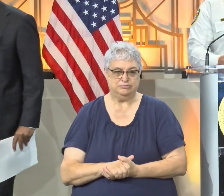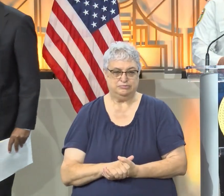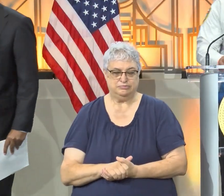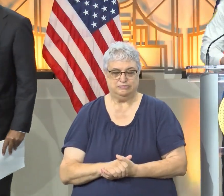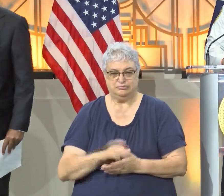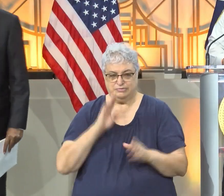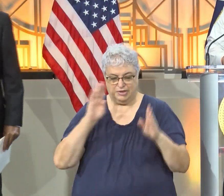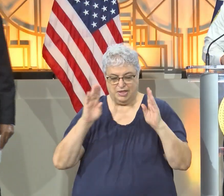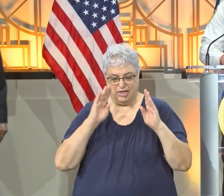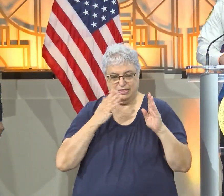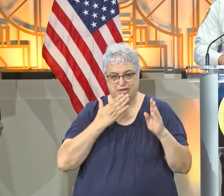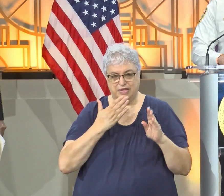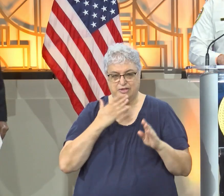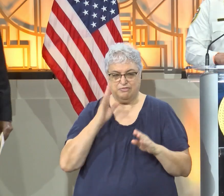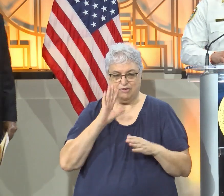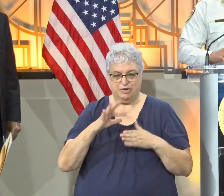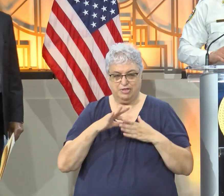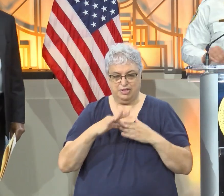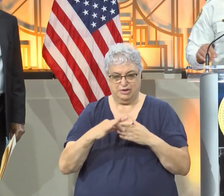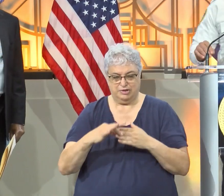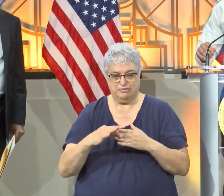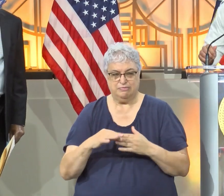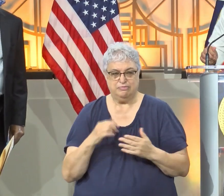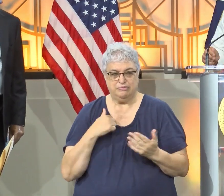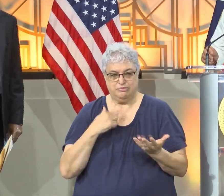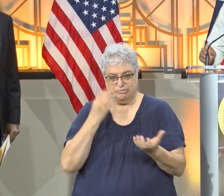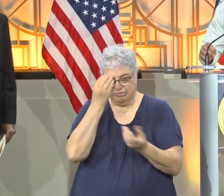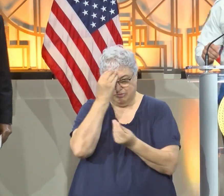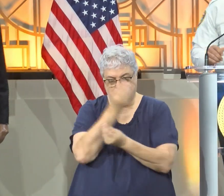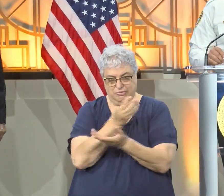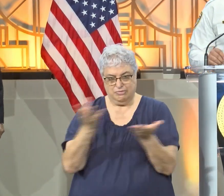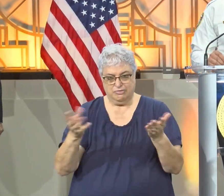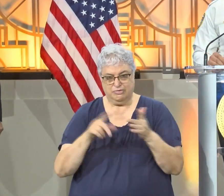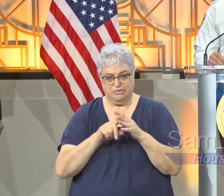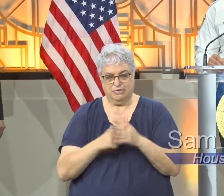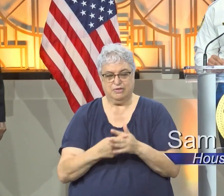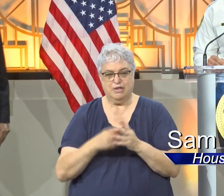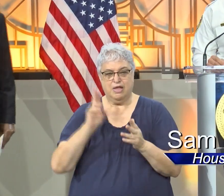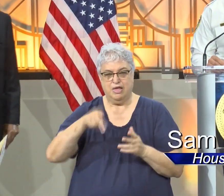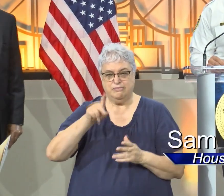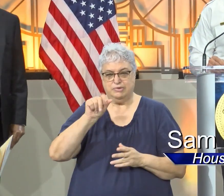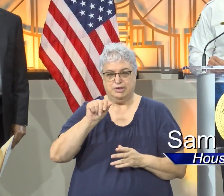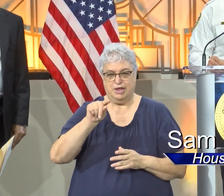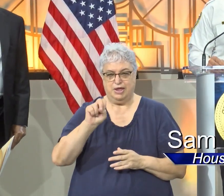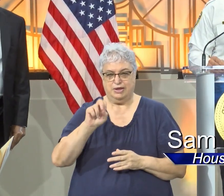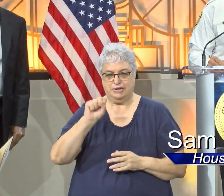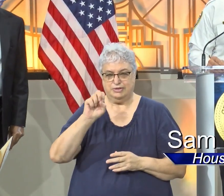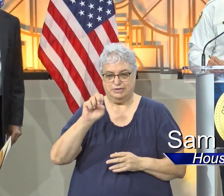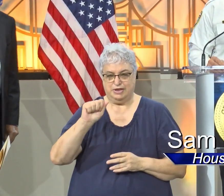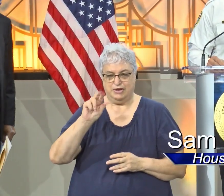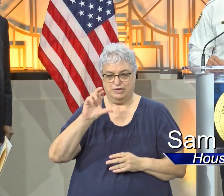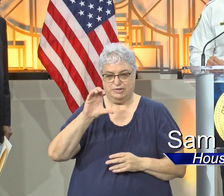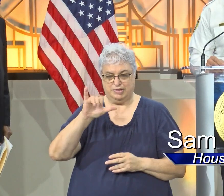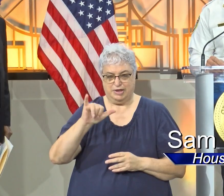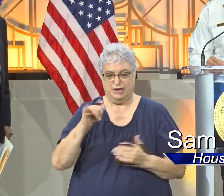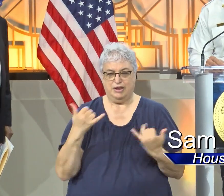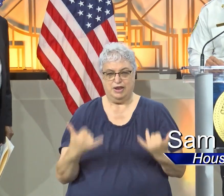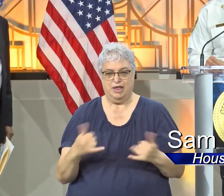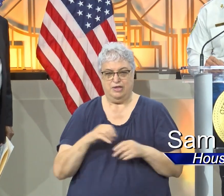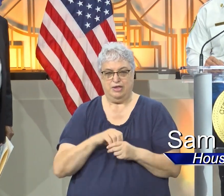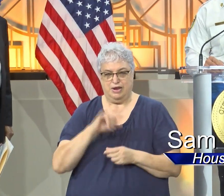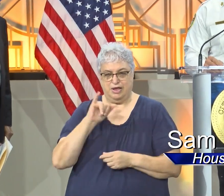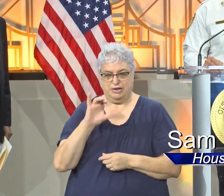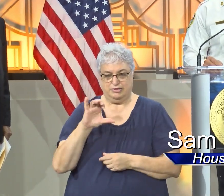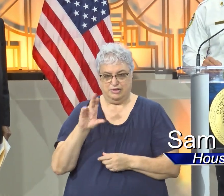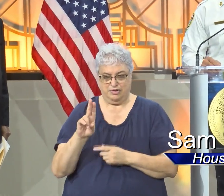Thank you, Mayor, and thank you for your leadership. I would like to first begin by giving you a quick update on Captain Persse. He is still in